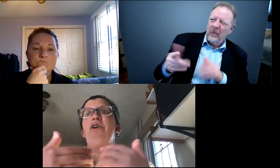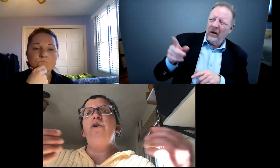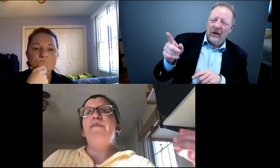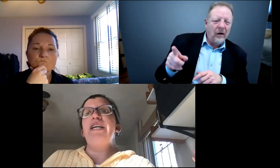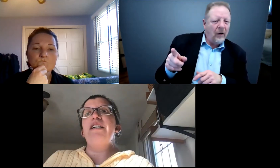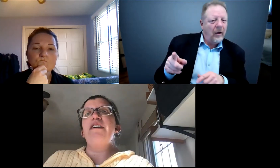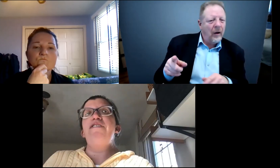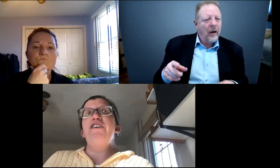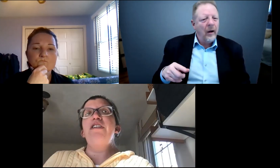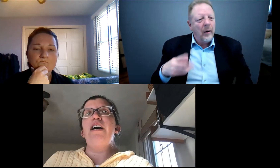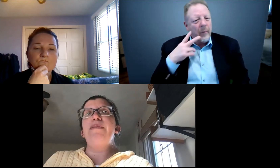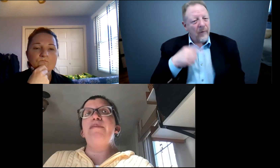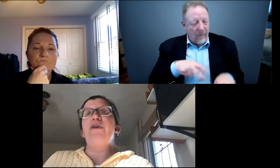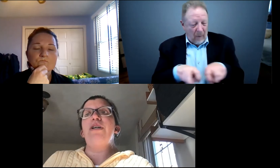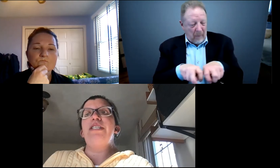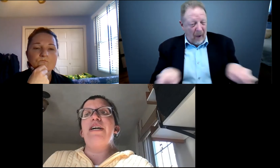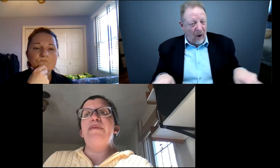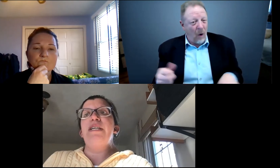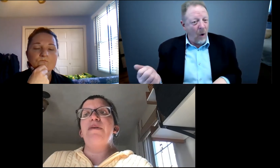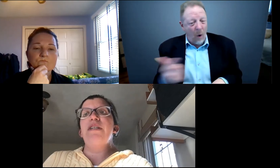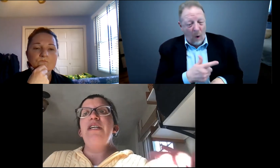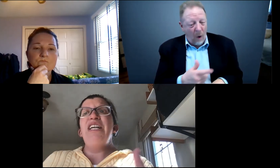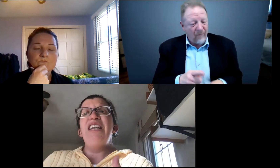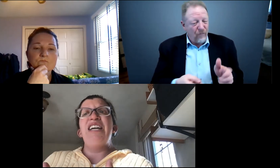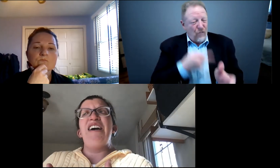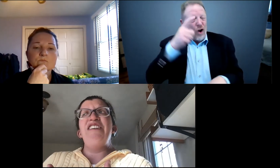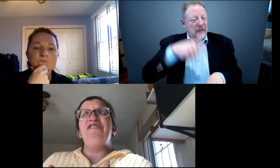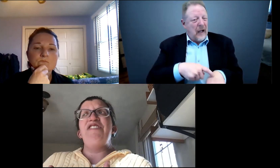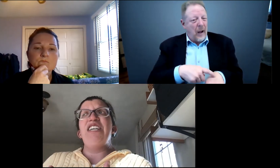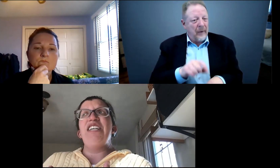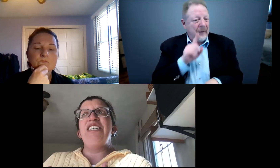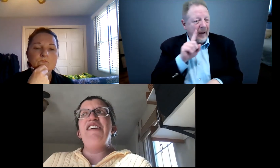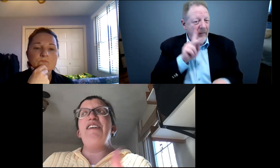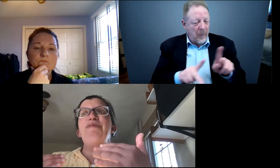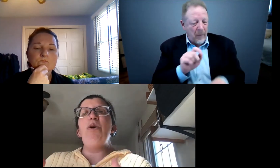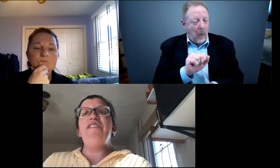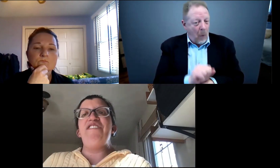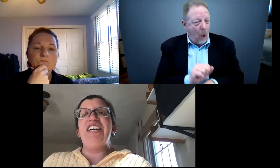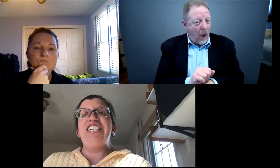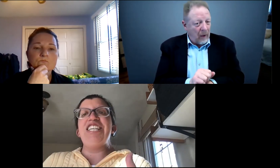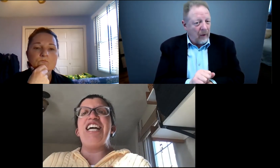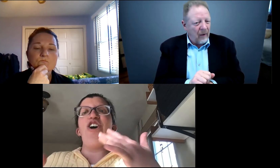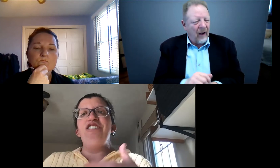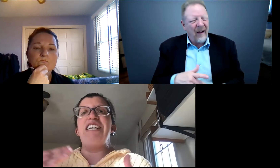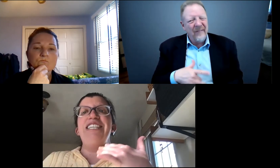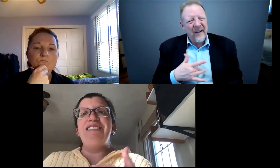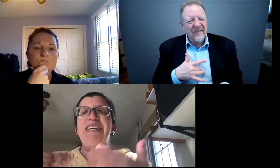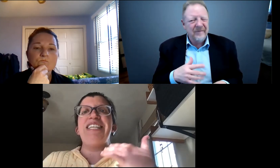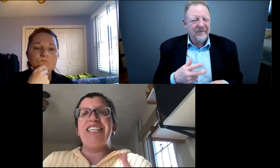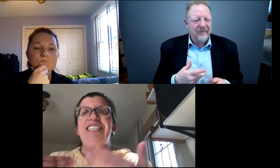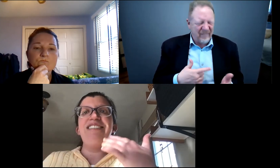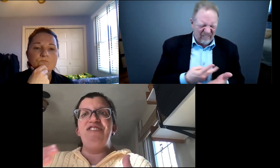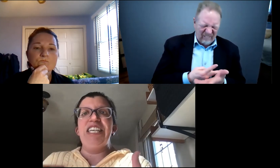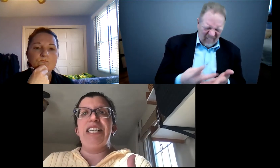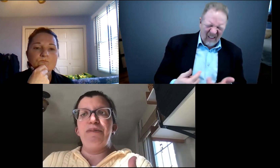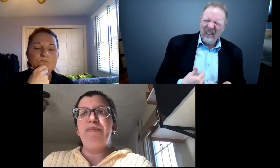you got a whole panel of full-time employed deaf people, then I just feel even more of a failure than I already